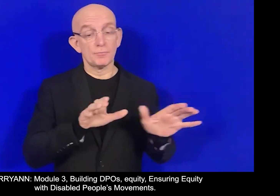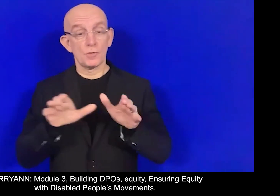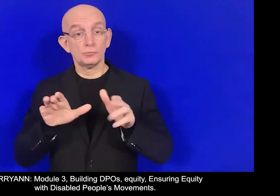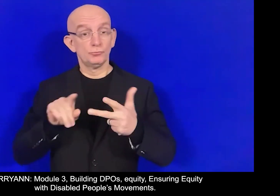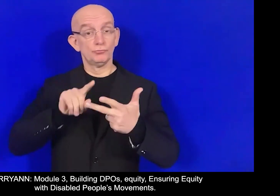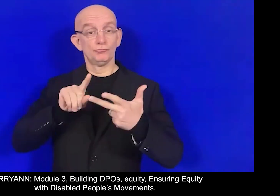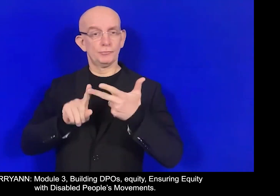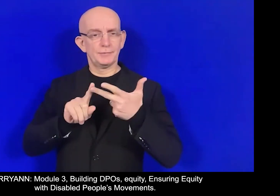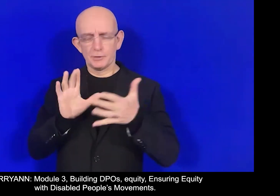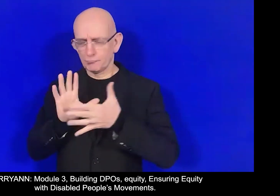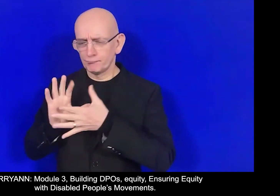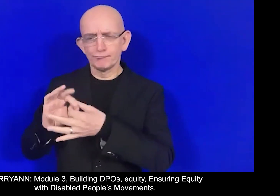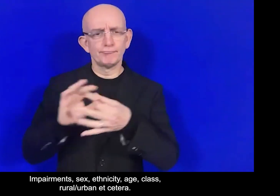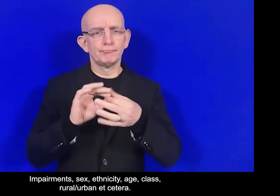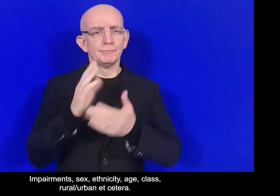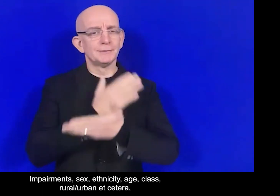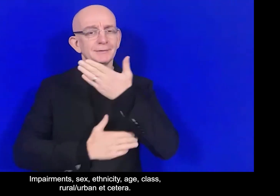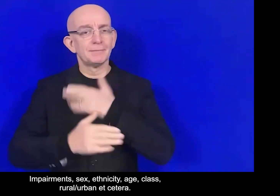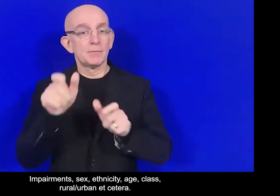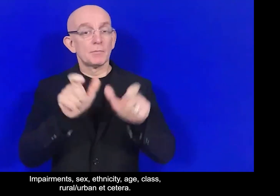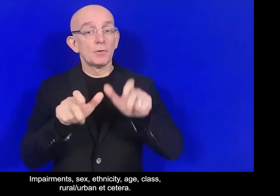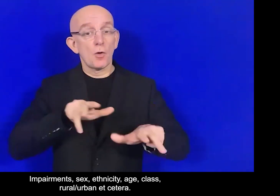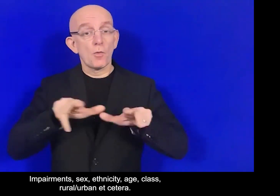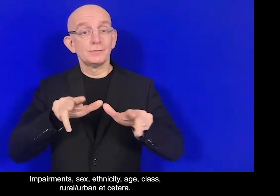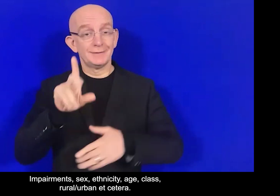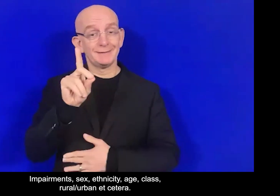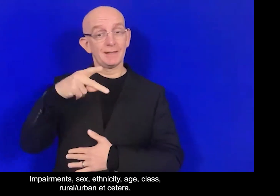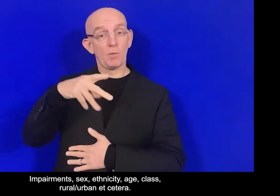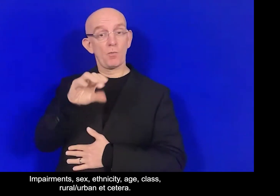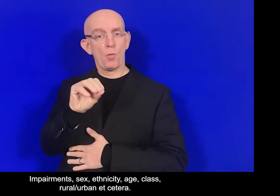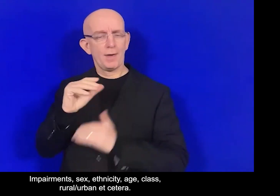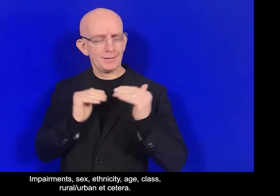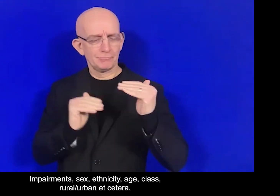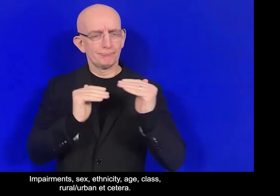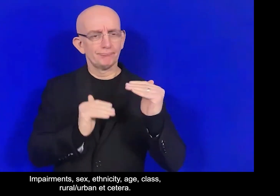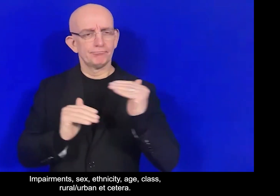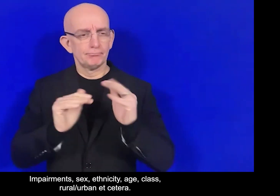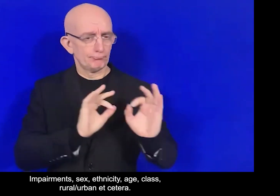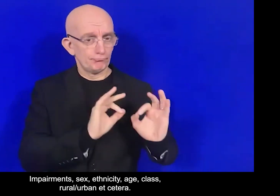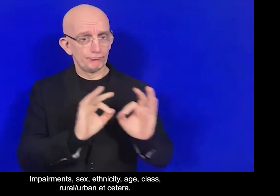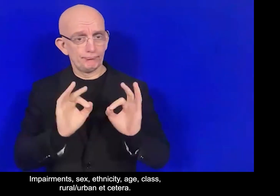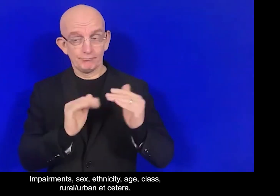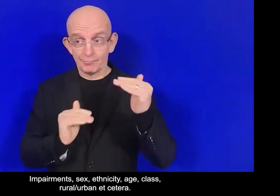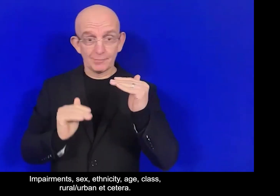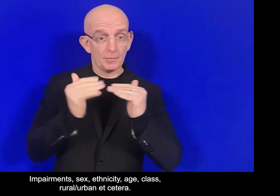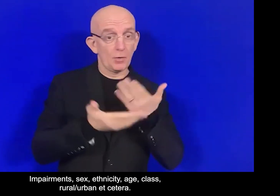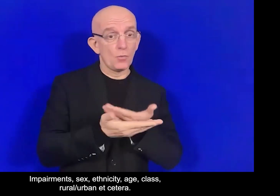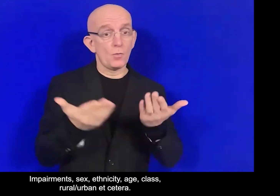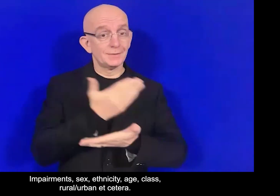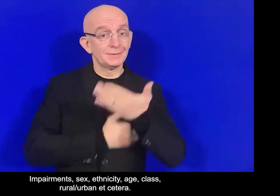People Movement, Impairment, Sex, Ethnicity, Age,